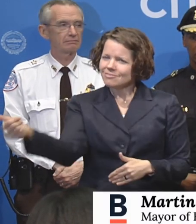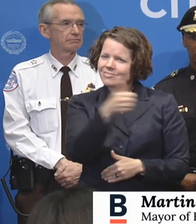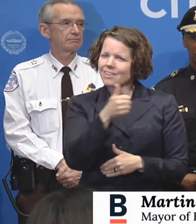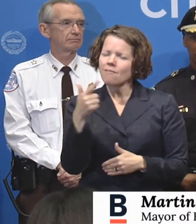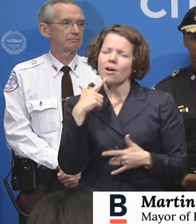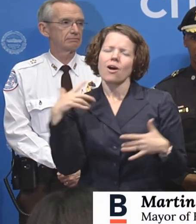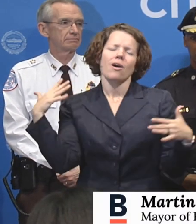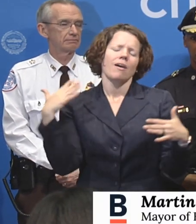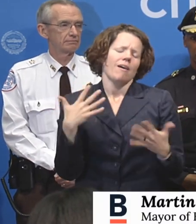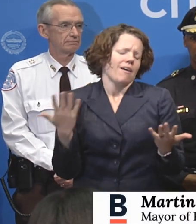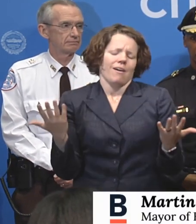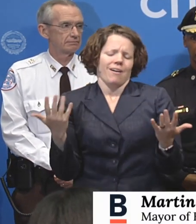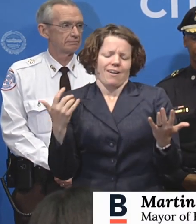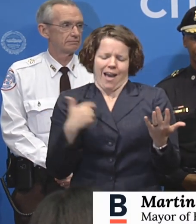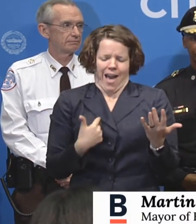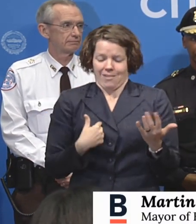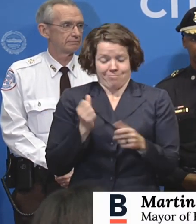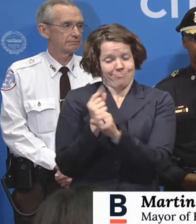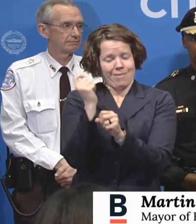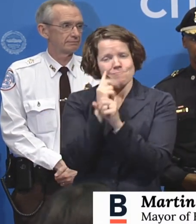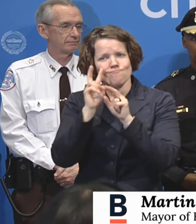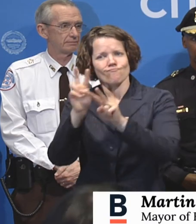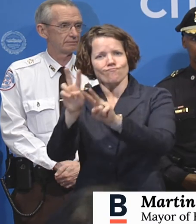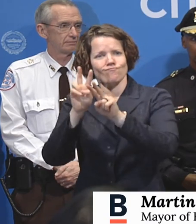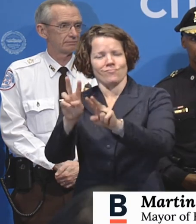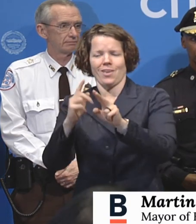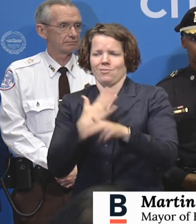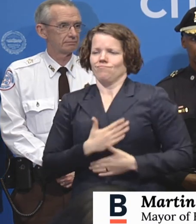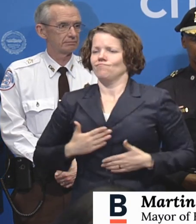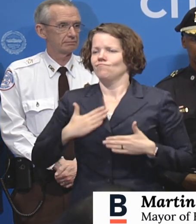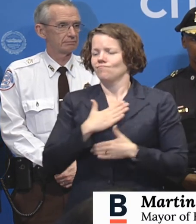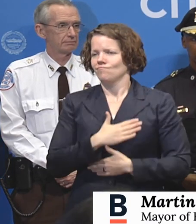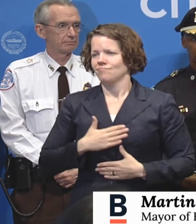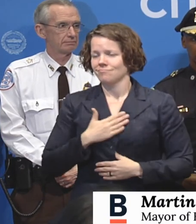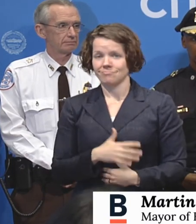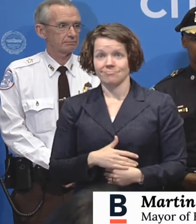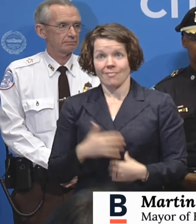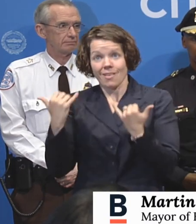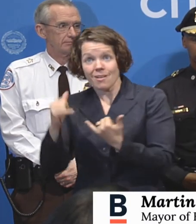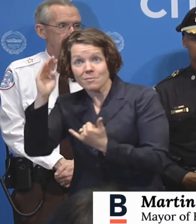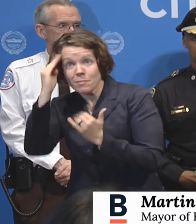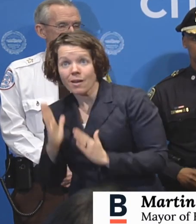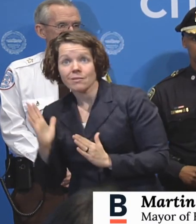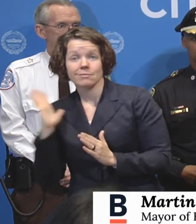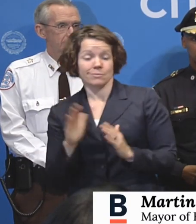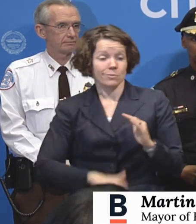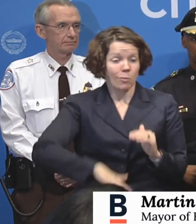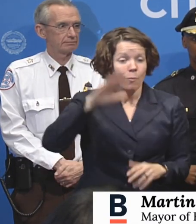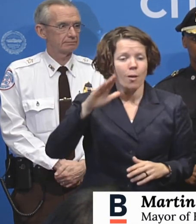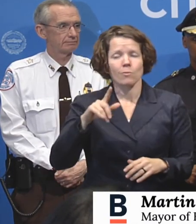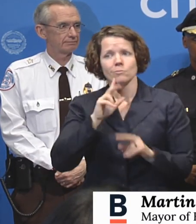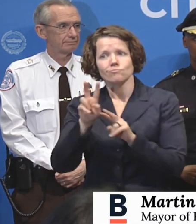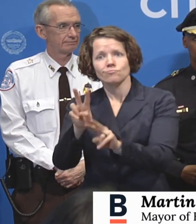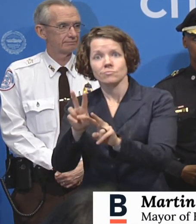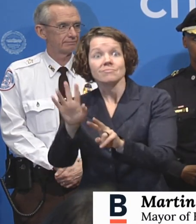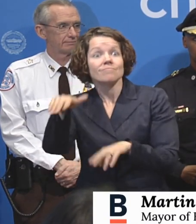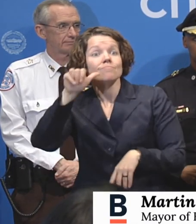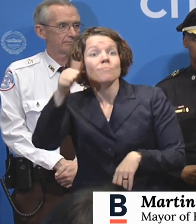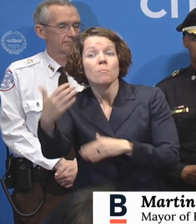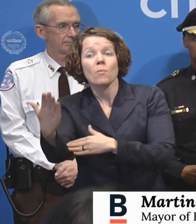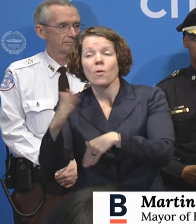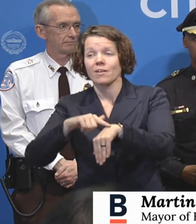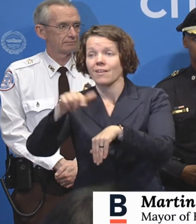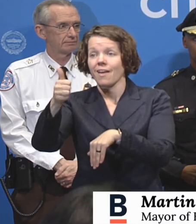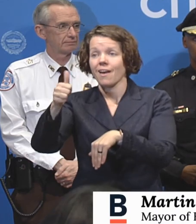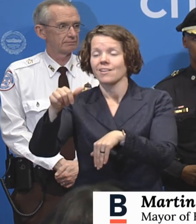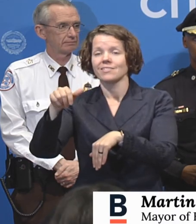those weekends that I really enjoy as mayor. And before that, but starting tomorrow, Swan Boat's opening at 10.